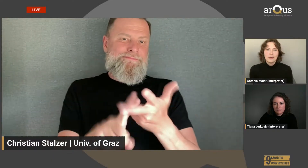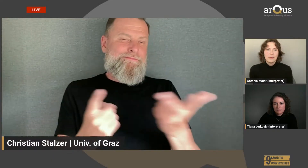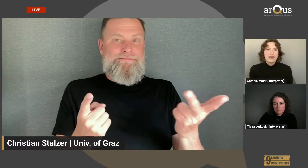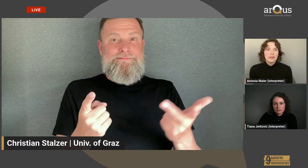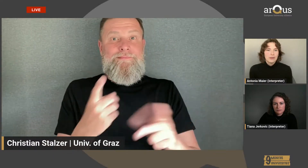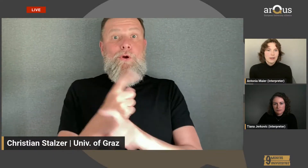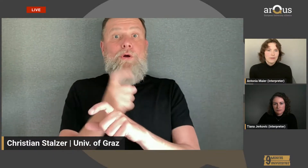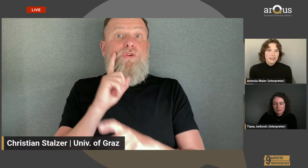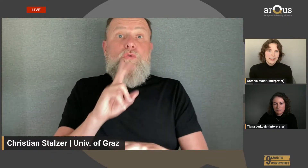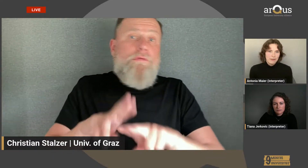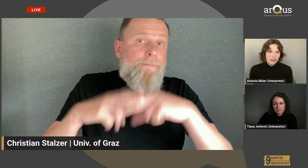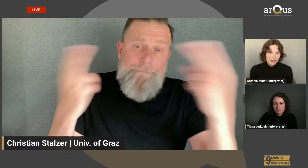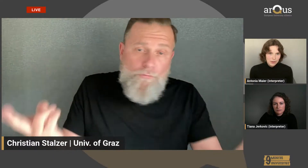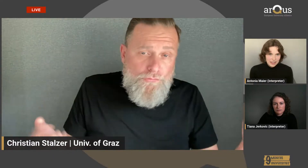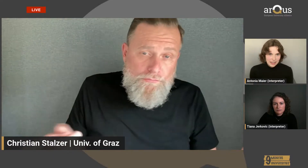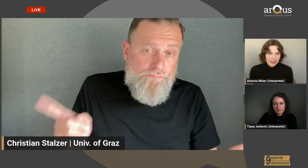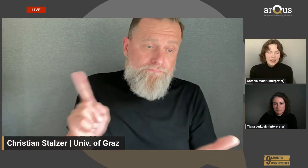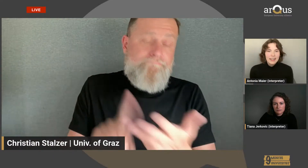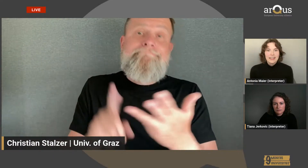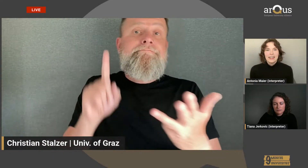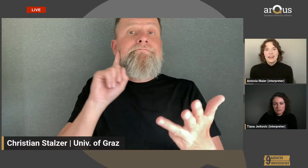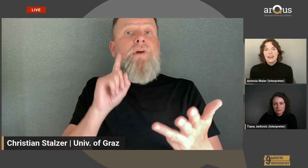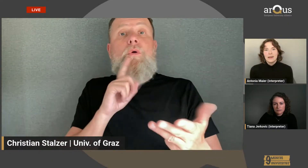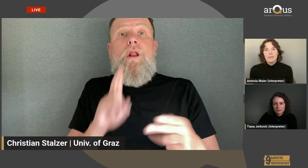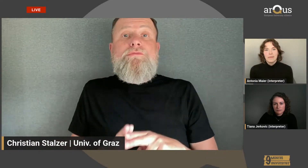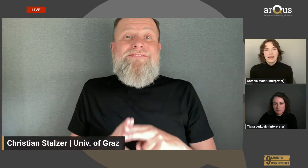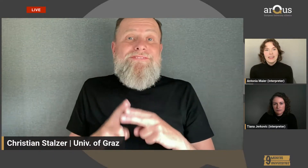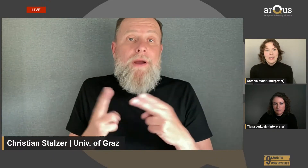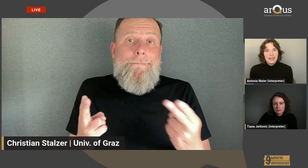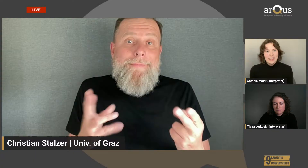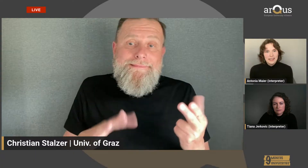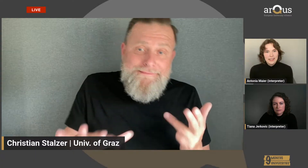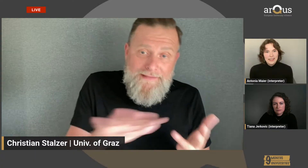the European Union of the Deaf, EUD, the